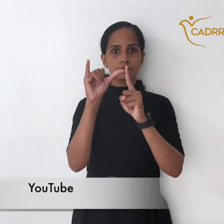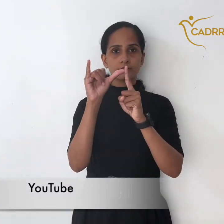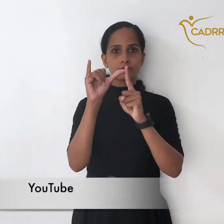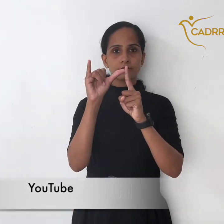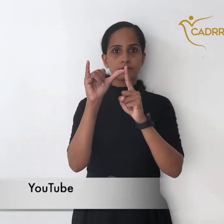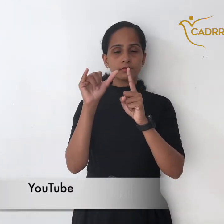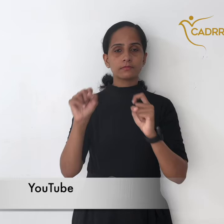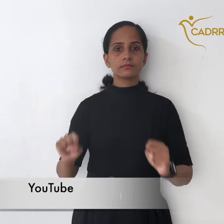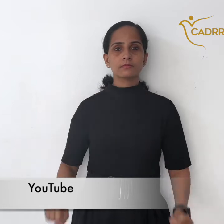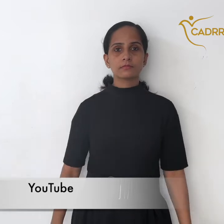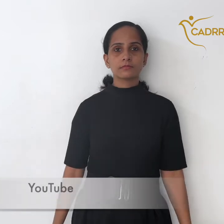YouTube,